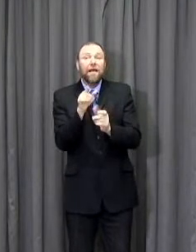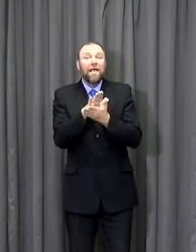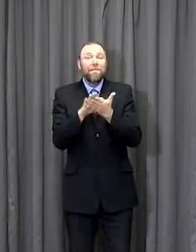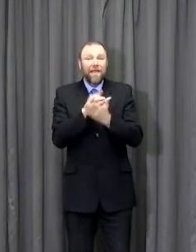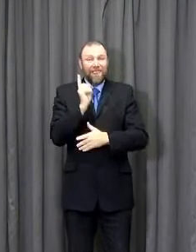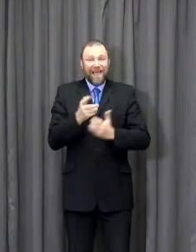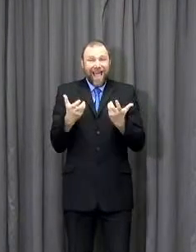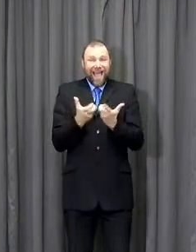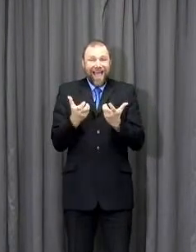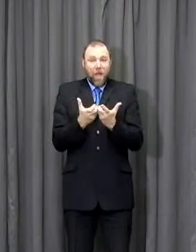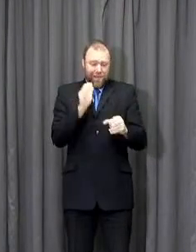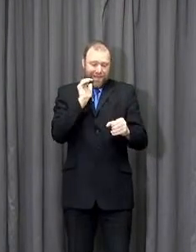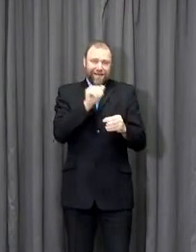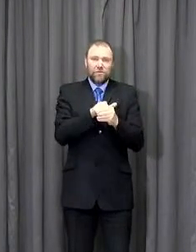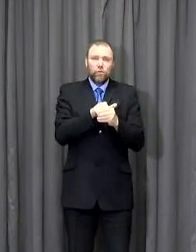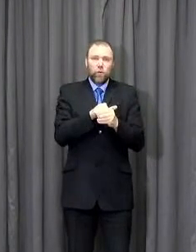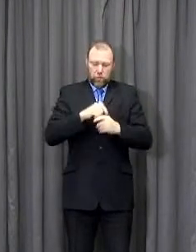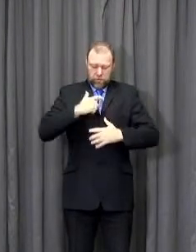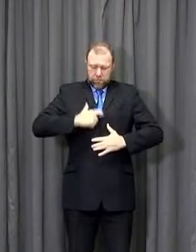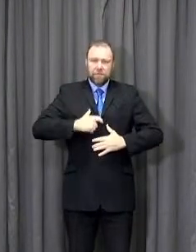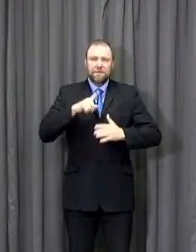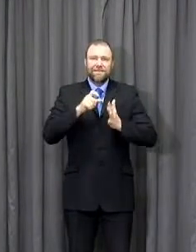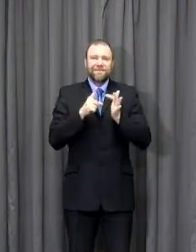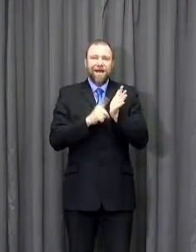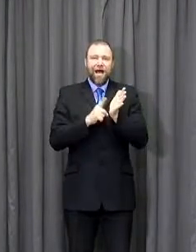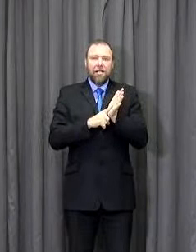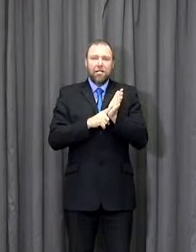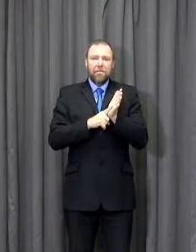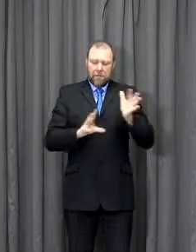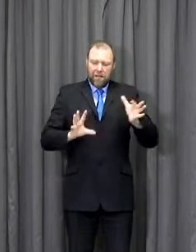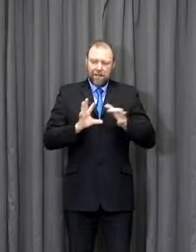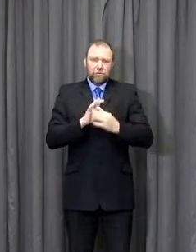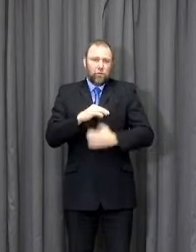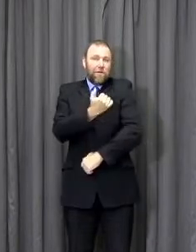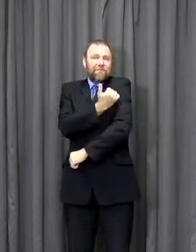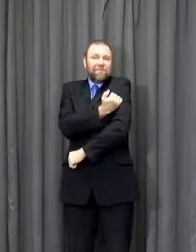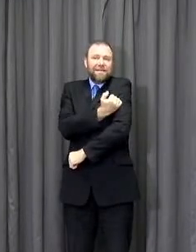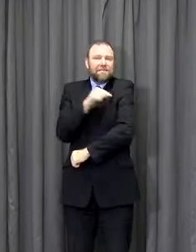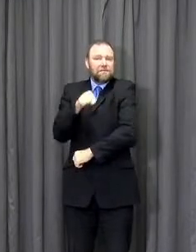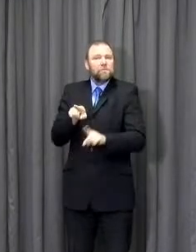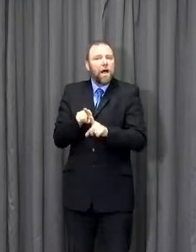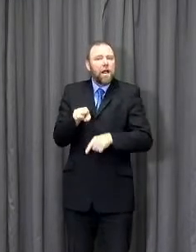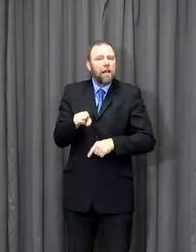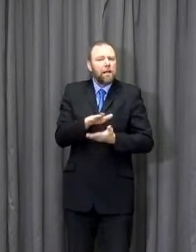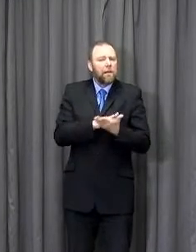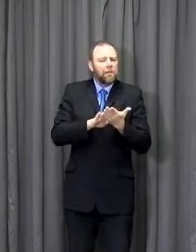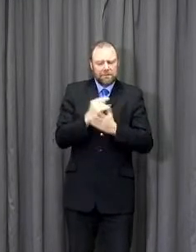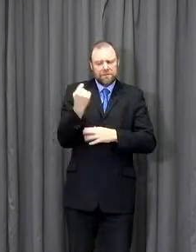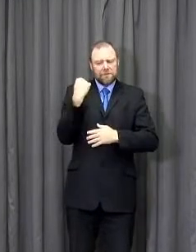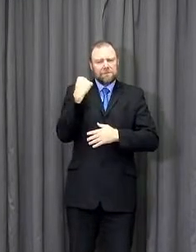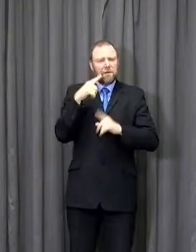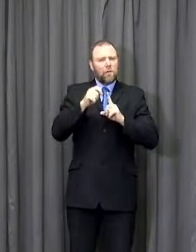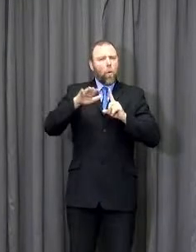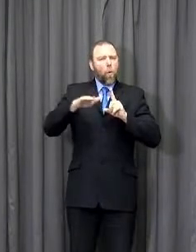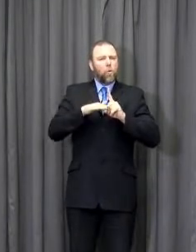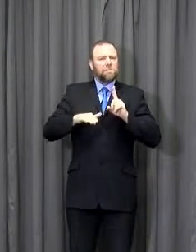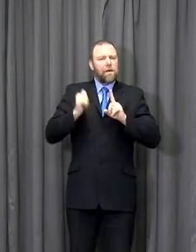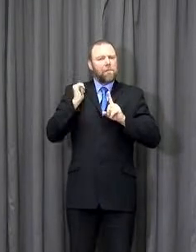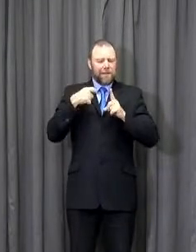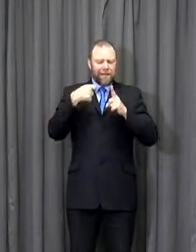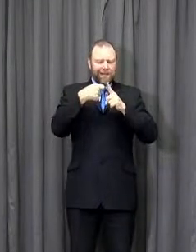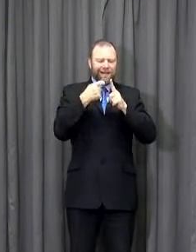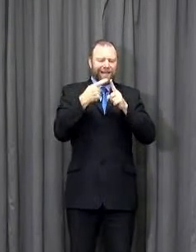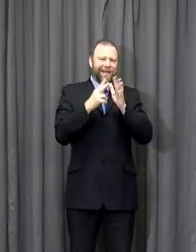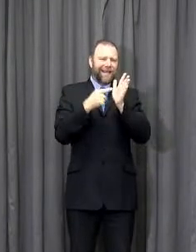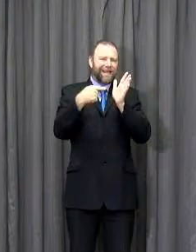relevant to immunity and vaccine efficacy. In the autumn, a new strain emerged, and we know this as the Kent variant